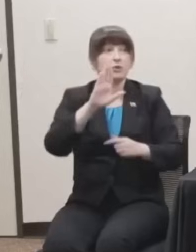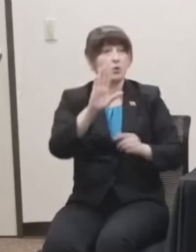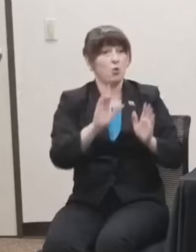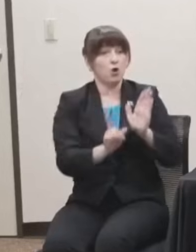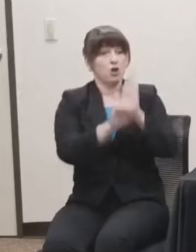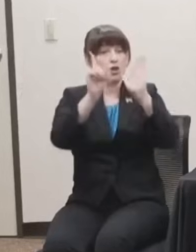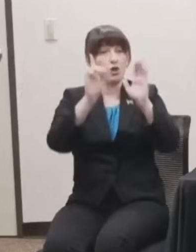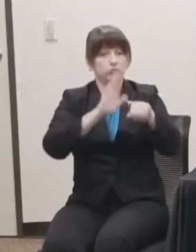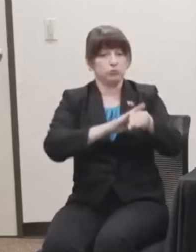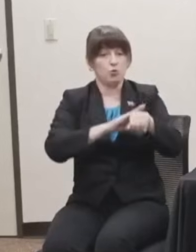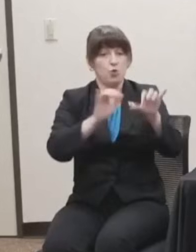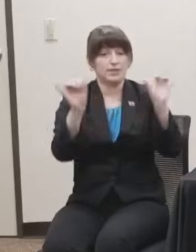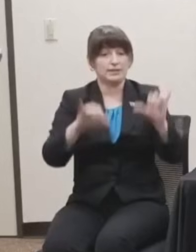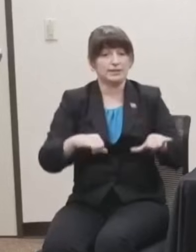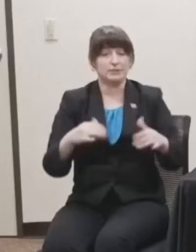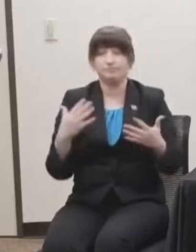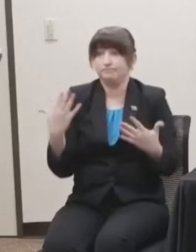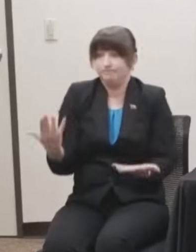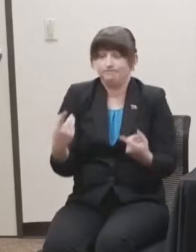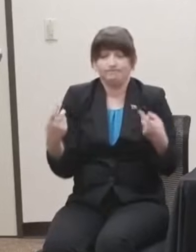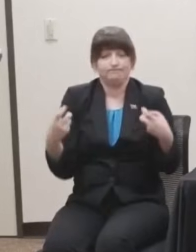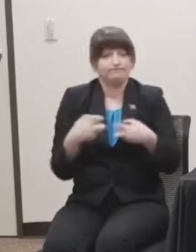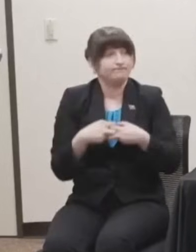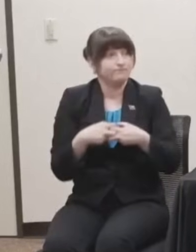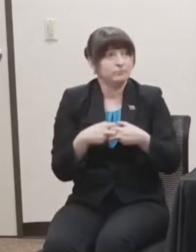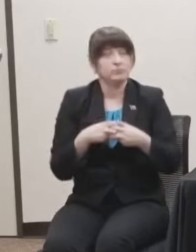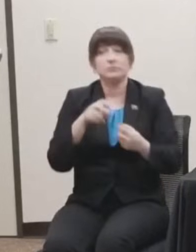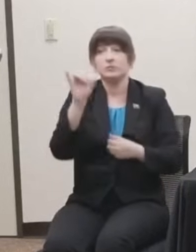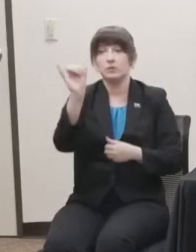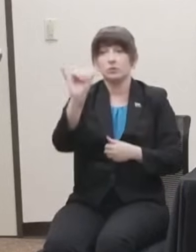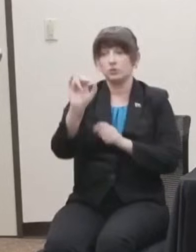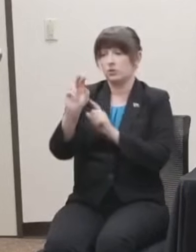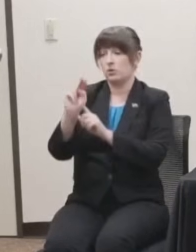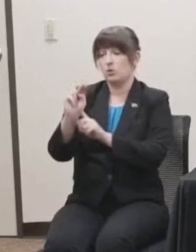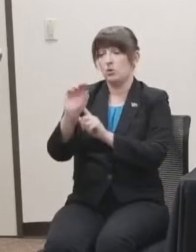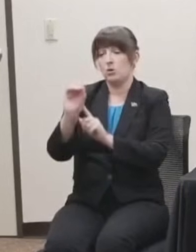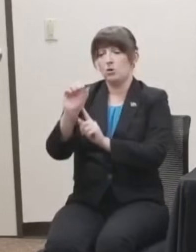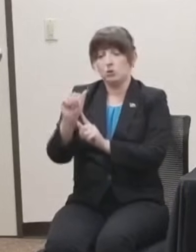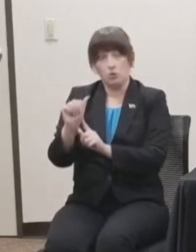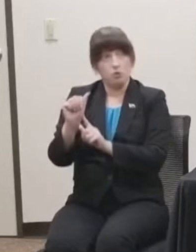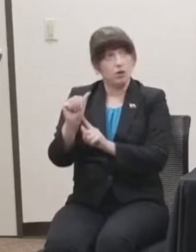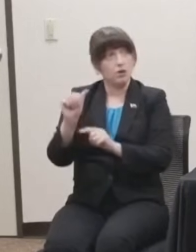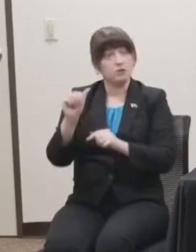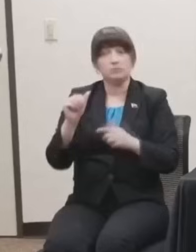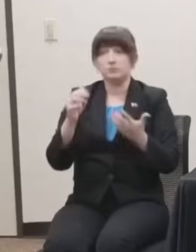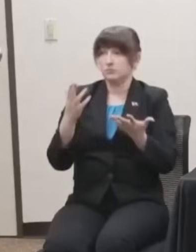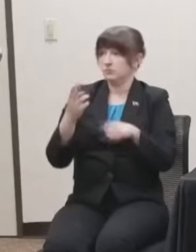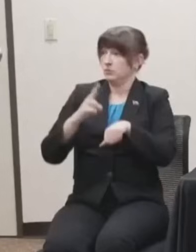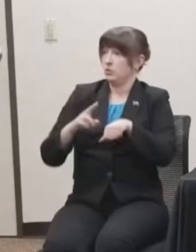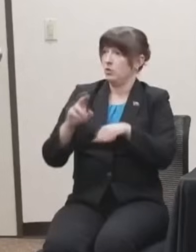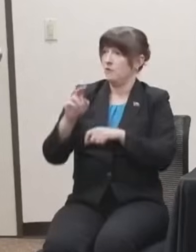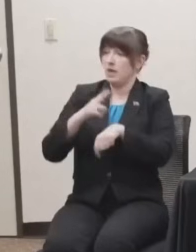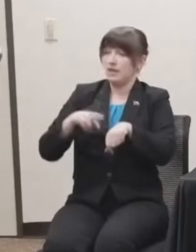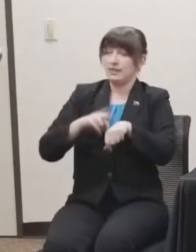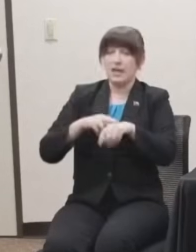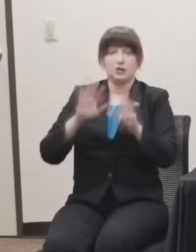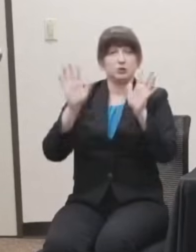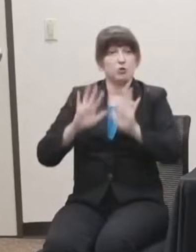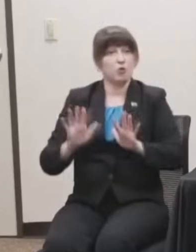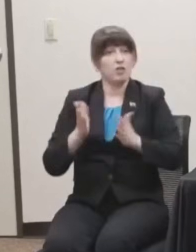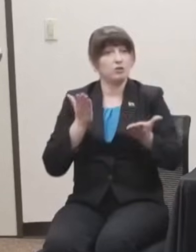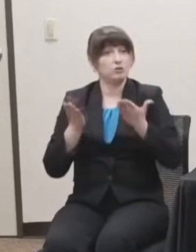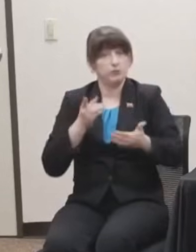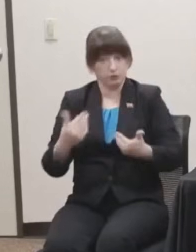that. And then there's the NOAA weather radios from the National Weather Service. I'll ask you, how many of you have a NOAA weather radio by your bed at home?